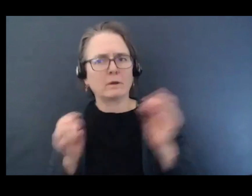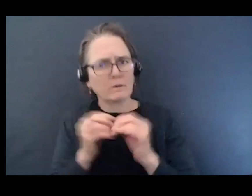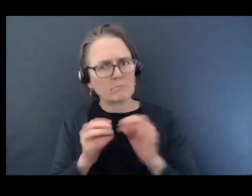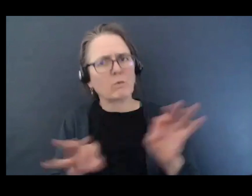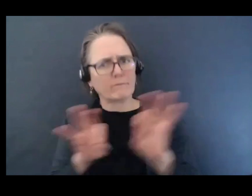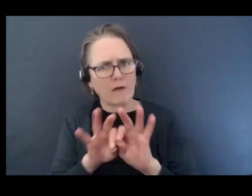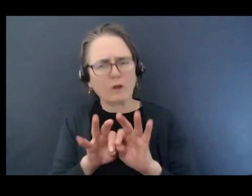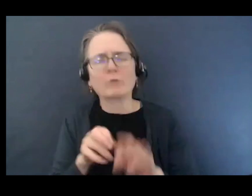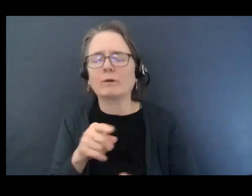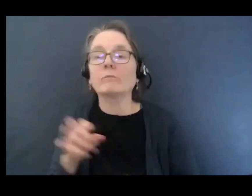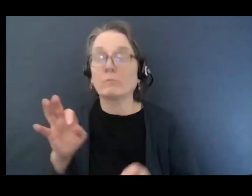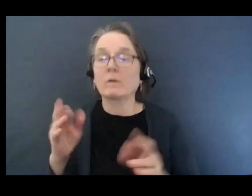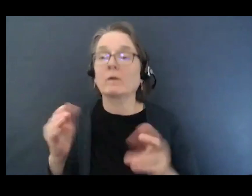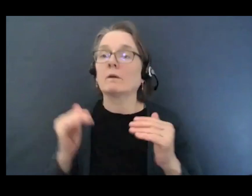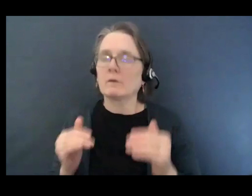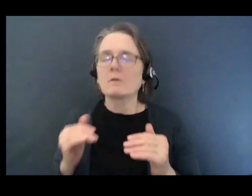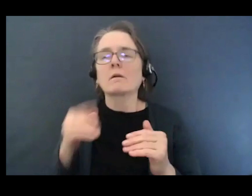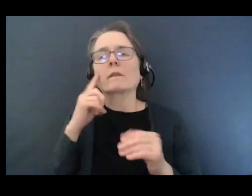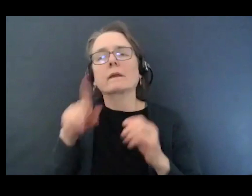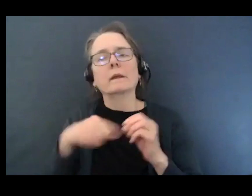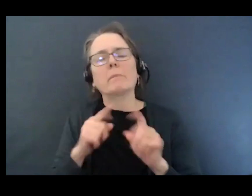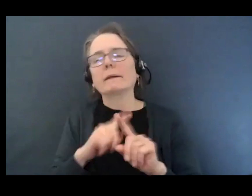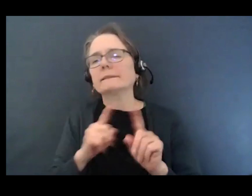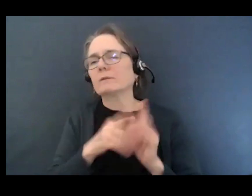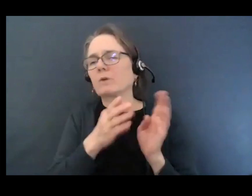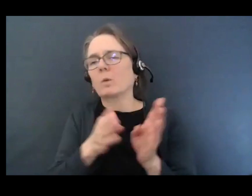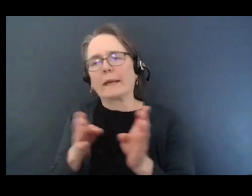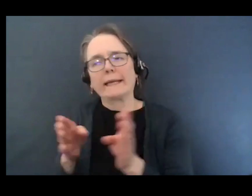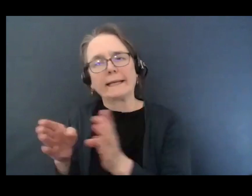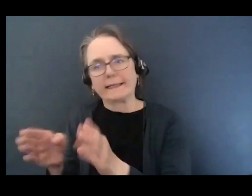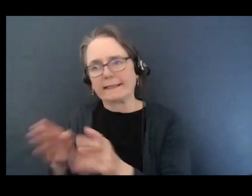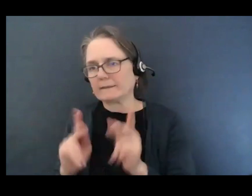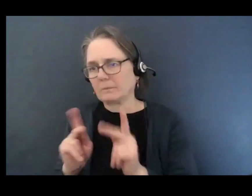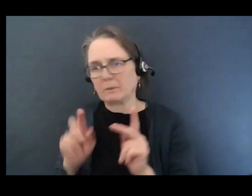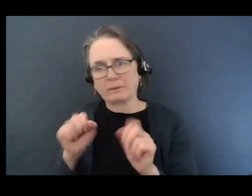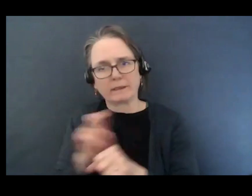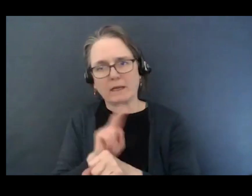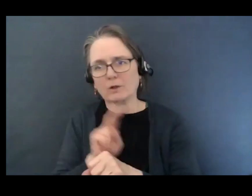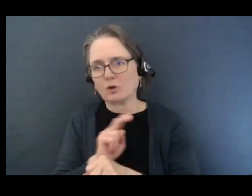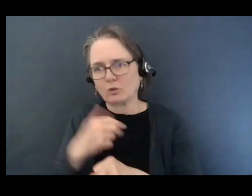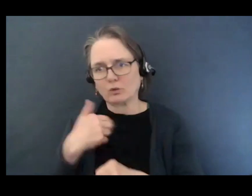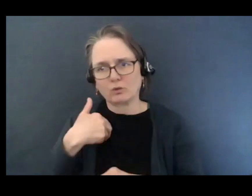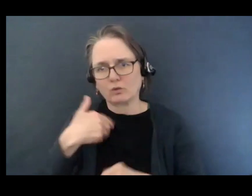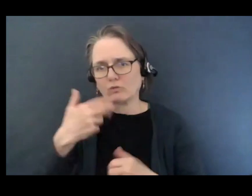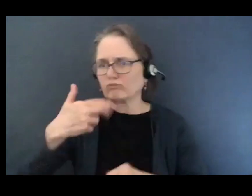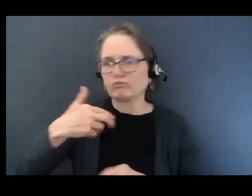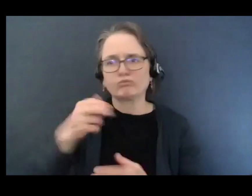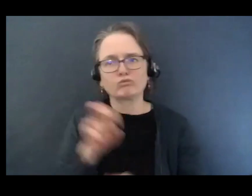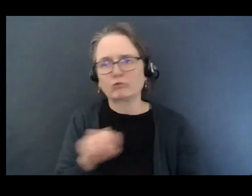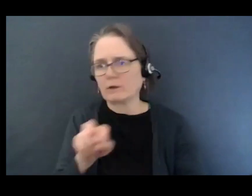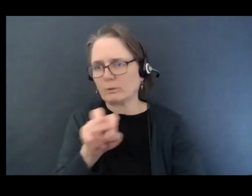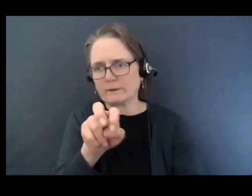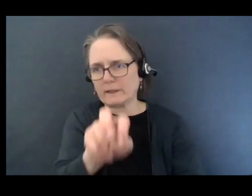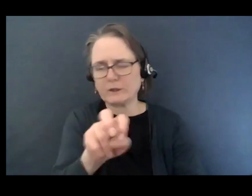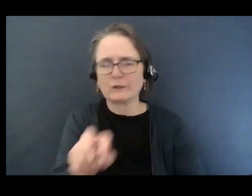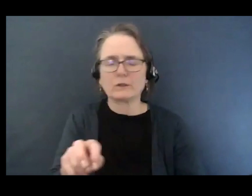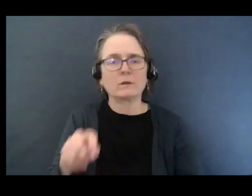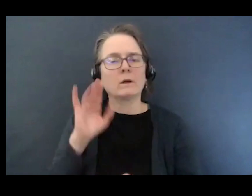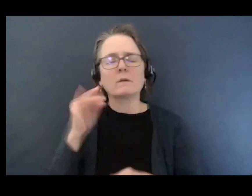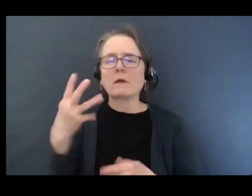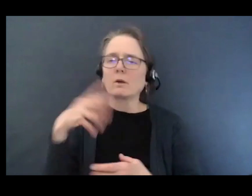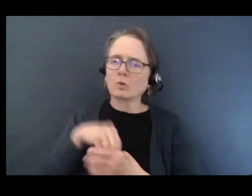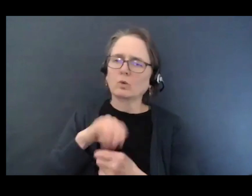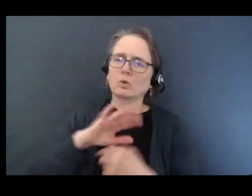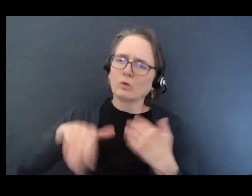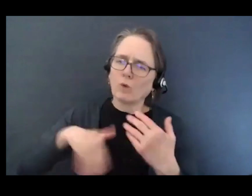and that includes all of the open sidewalks sort of details that we've been talking about, all of these details